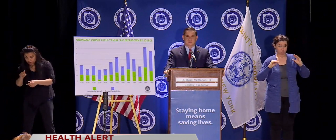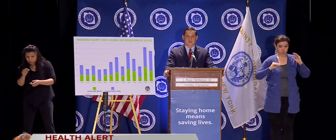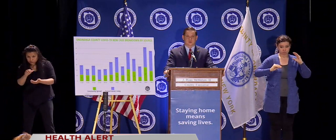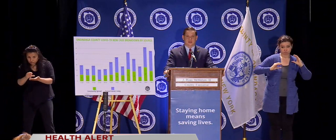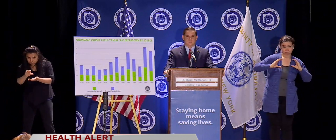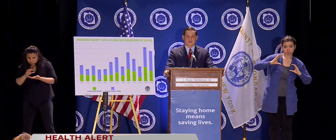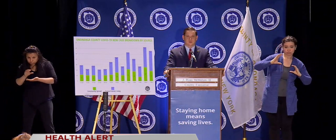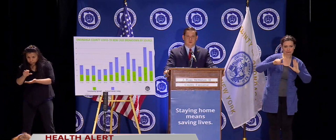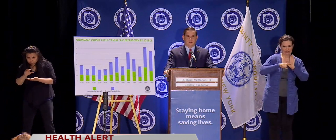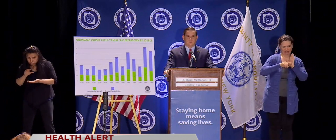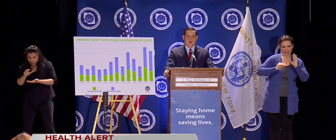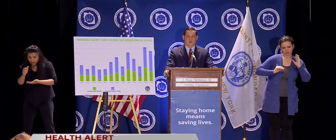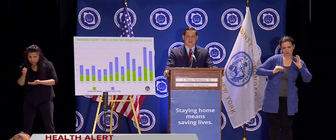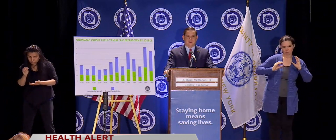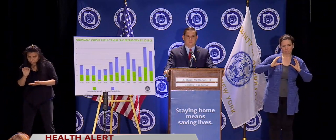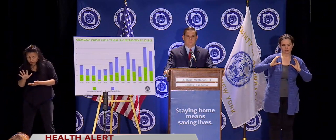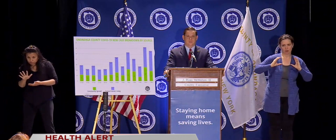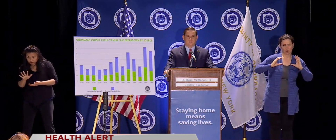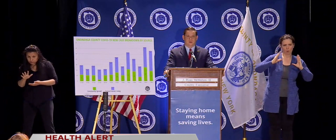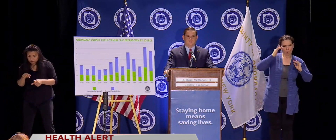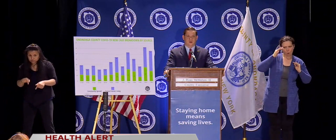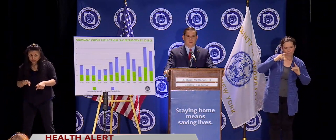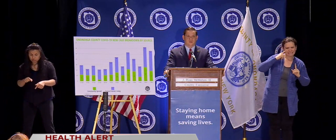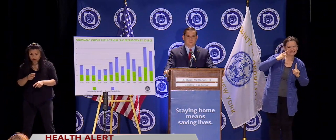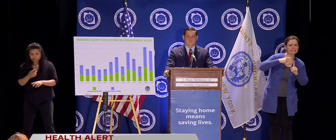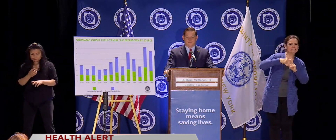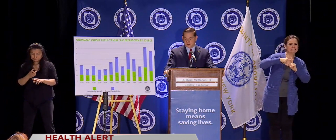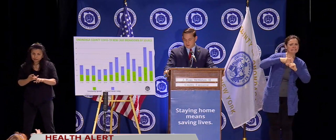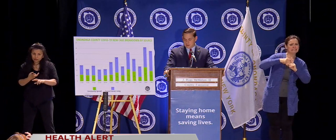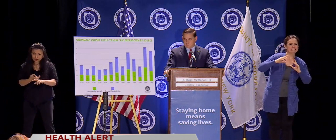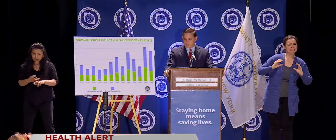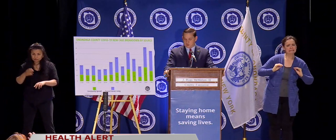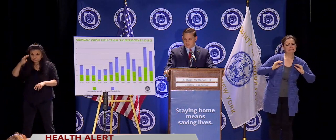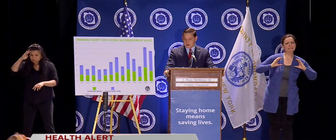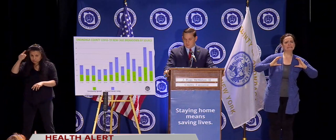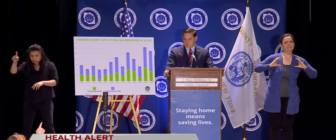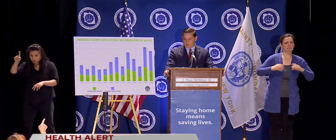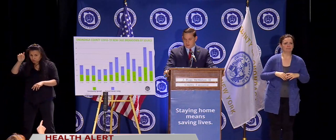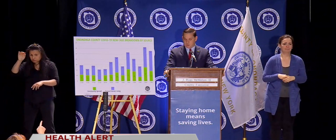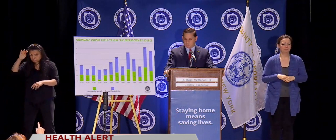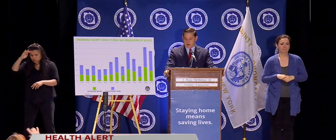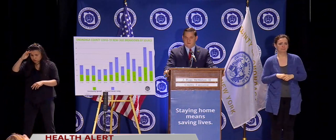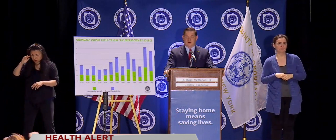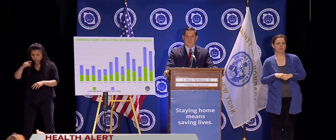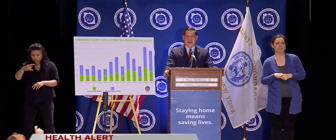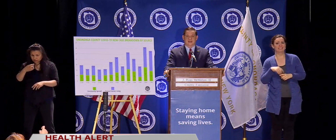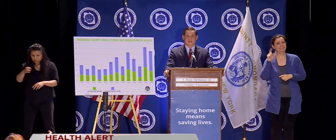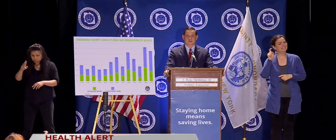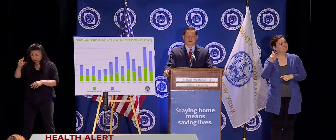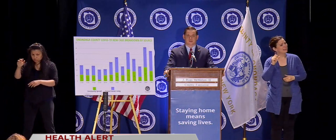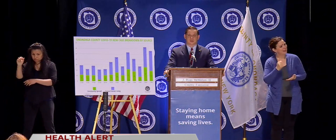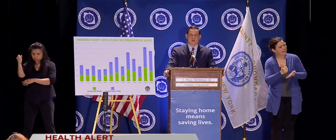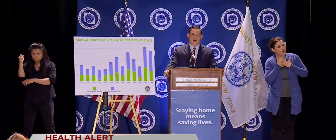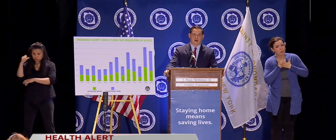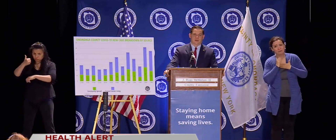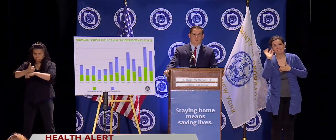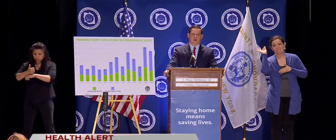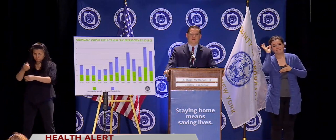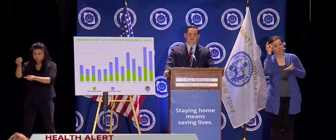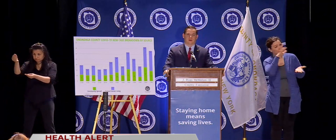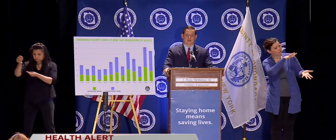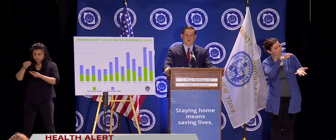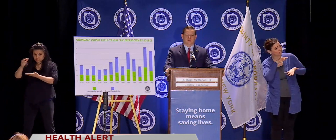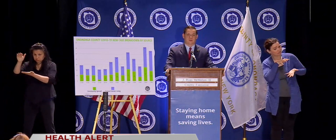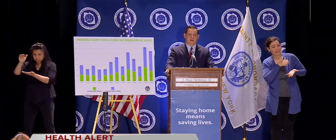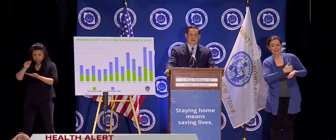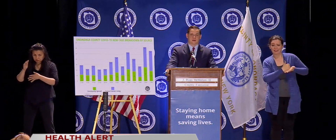this is related to why we need help from our federal government. If we don't get help, we will have very bad decisions that we'll